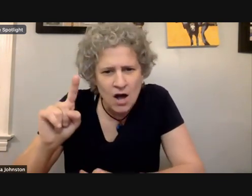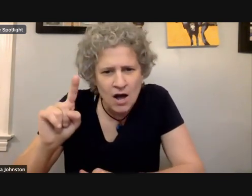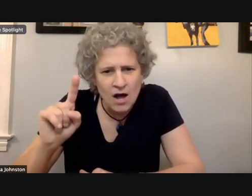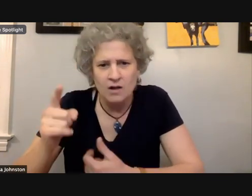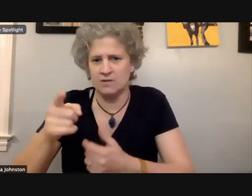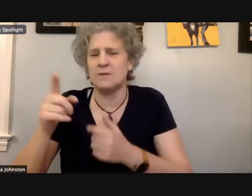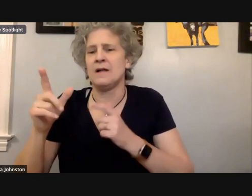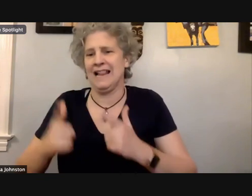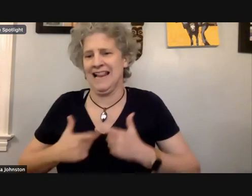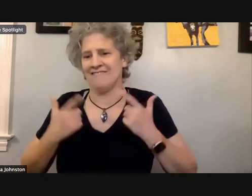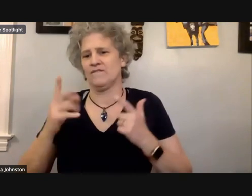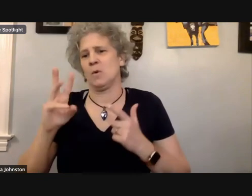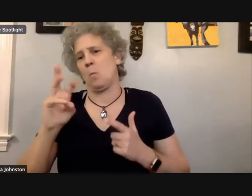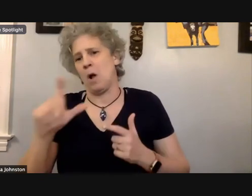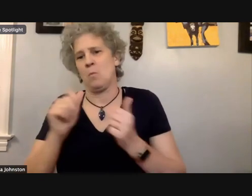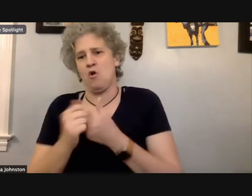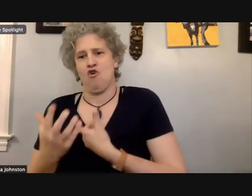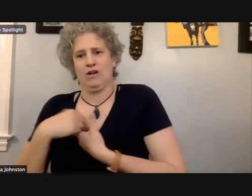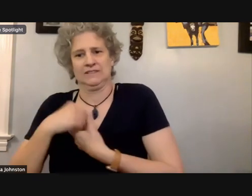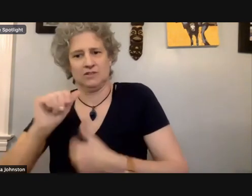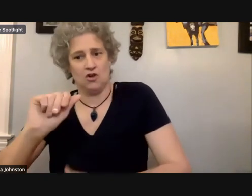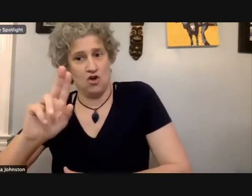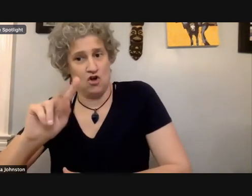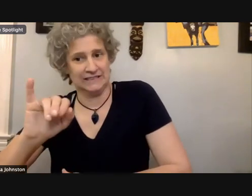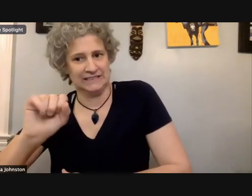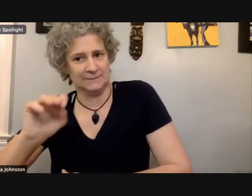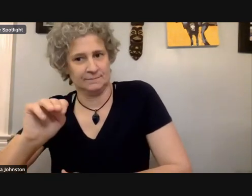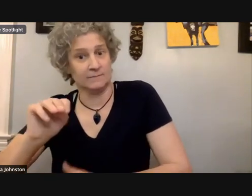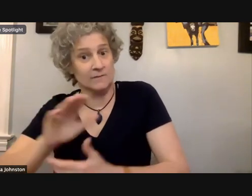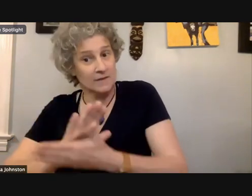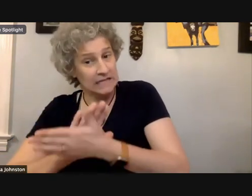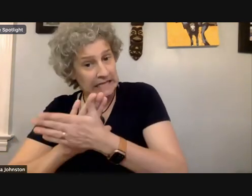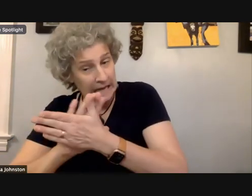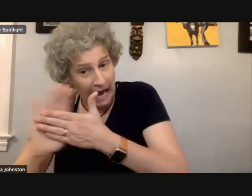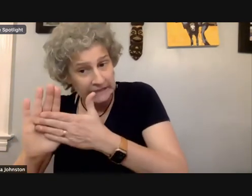the website. I think, yes,